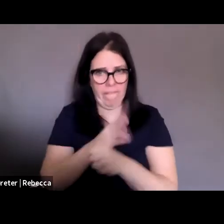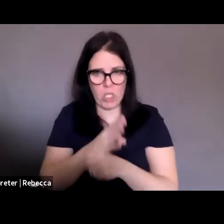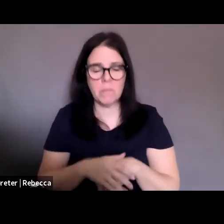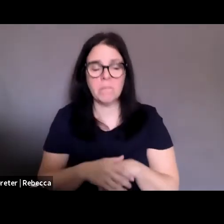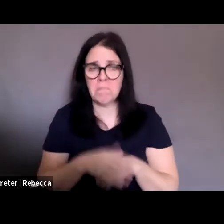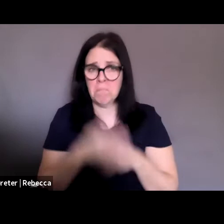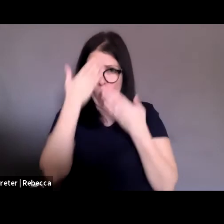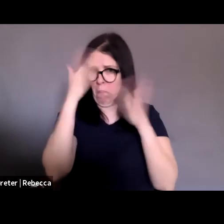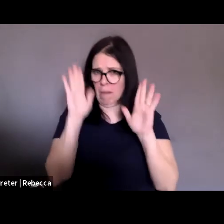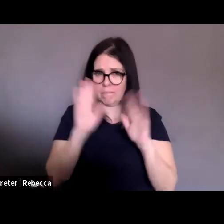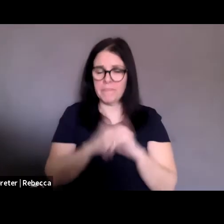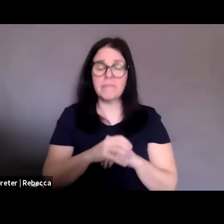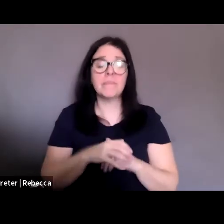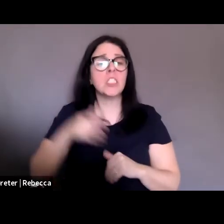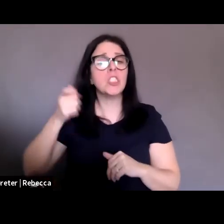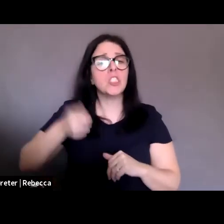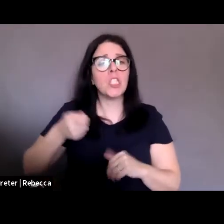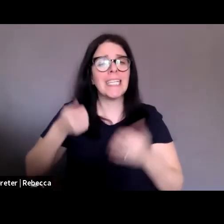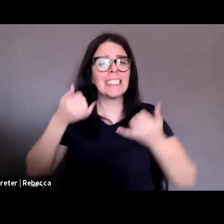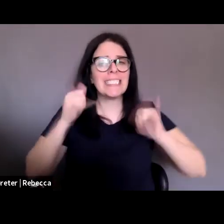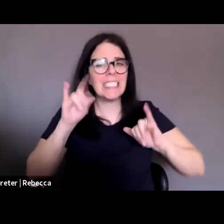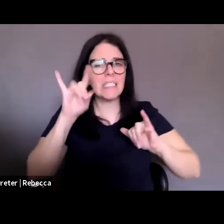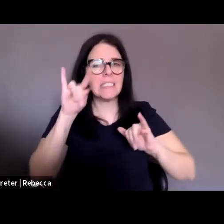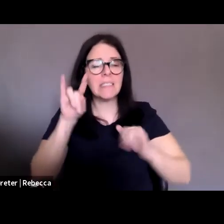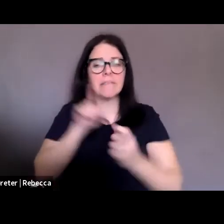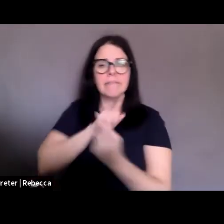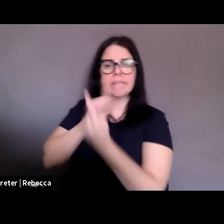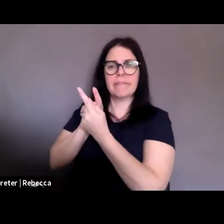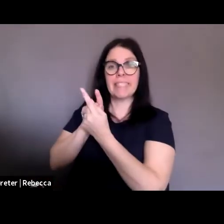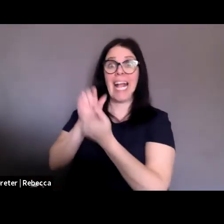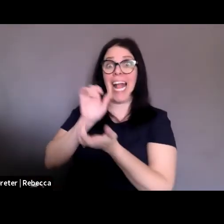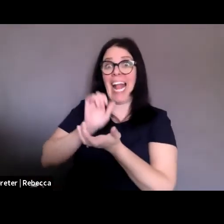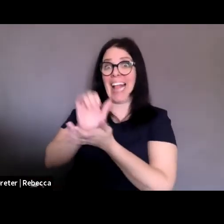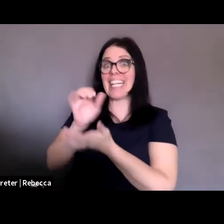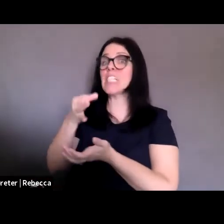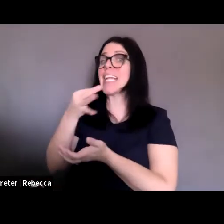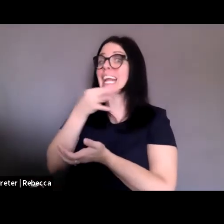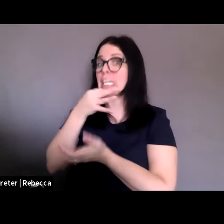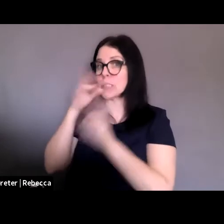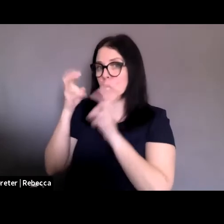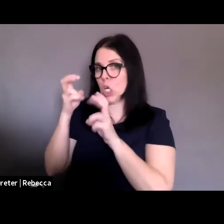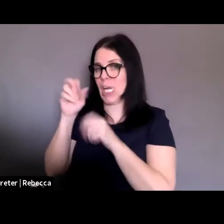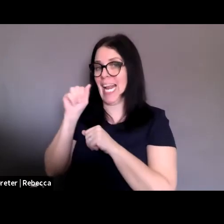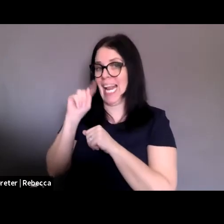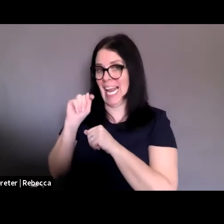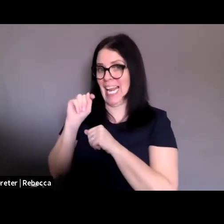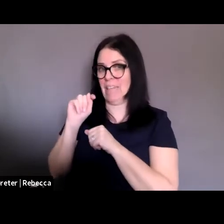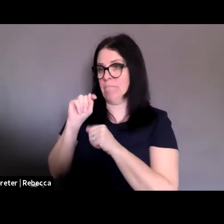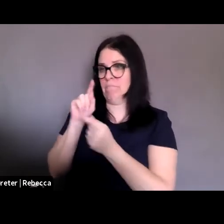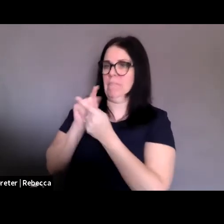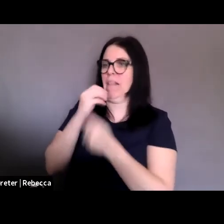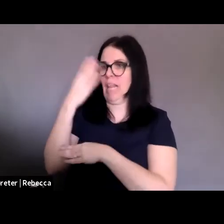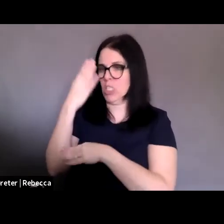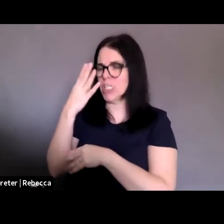Nonetheless, the judge spoke to an alienation expert at a luncheon that he went to, gave her his version of the hypothetical of the